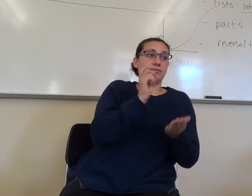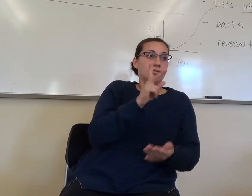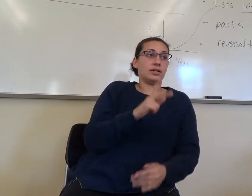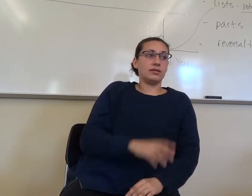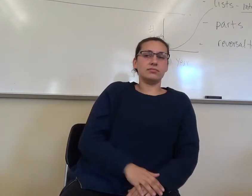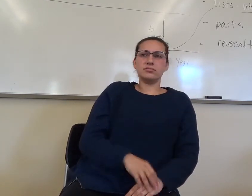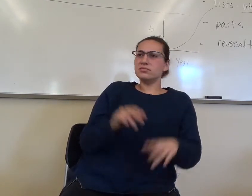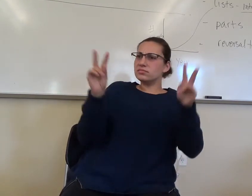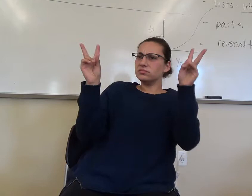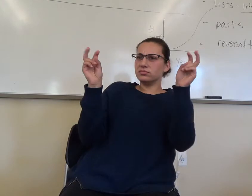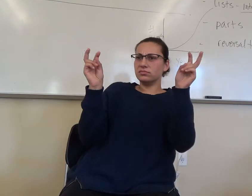topic?